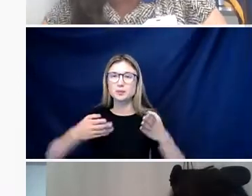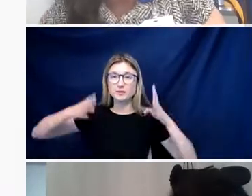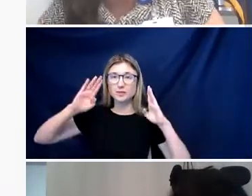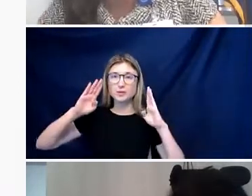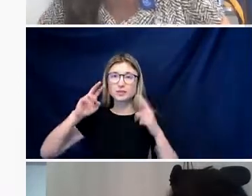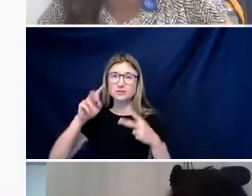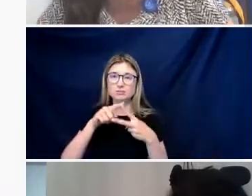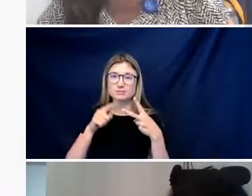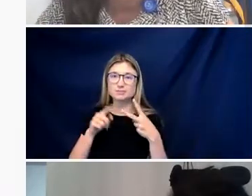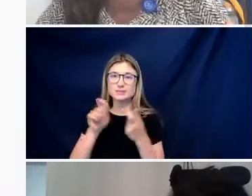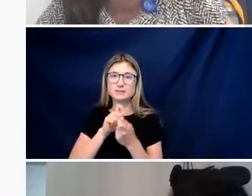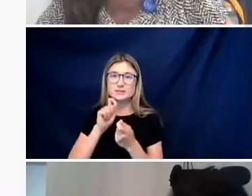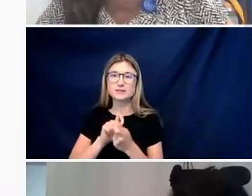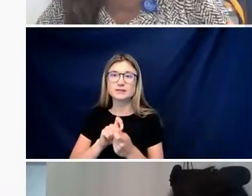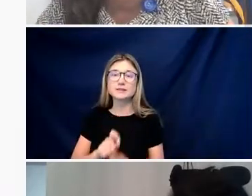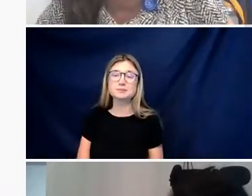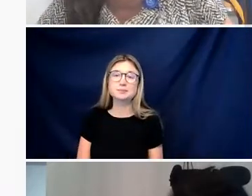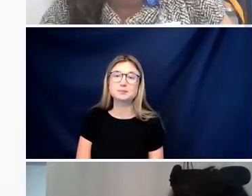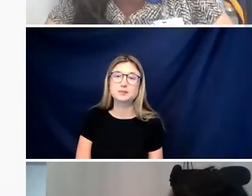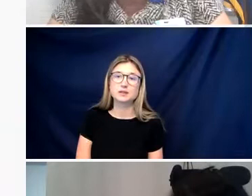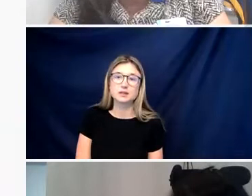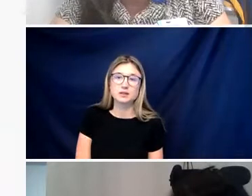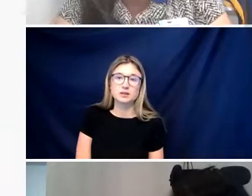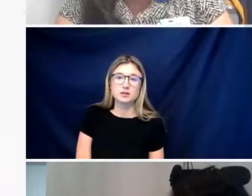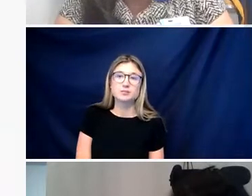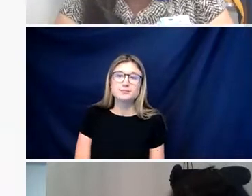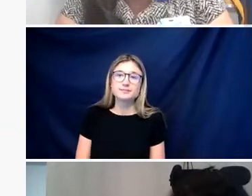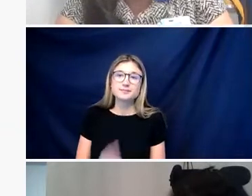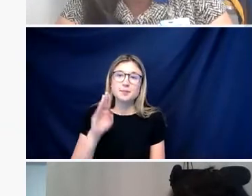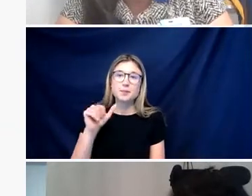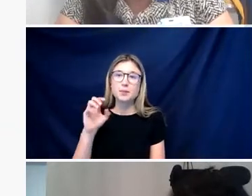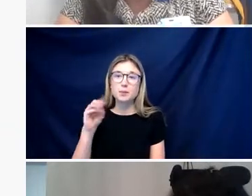2 specifics. Okay.